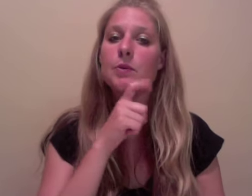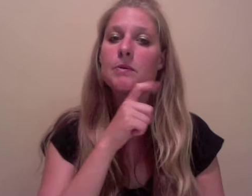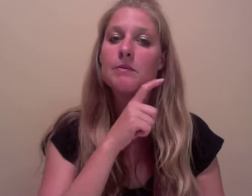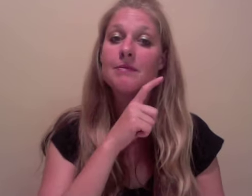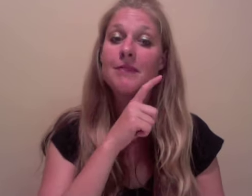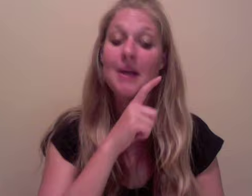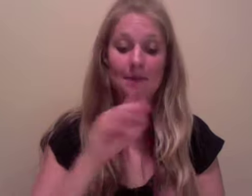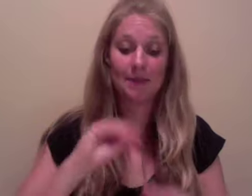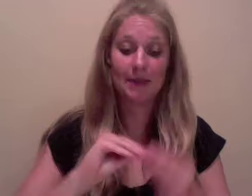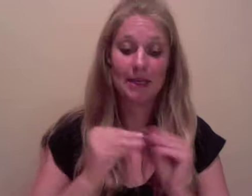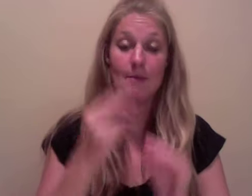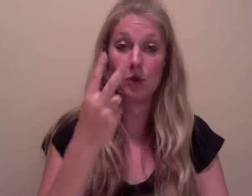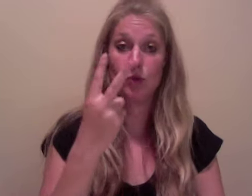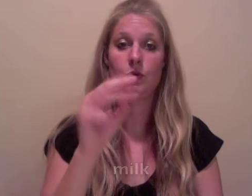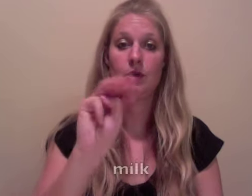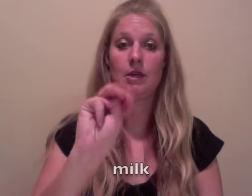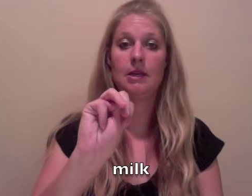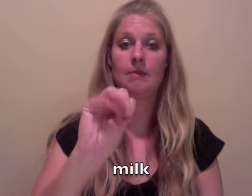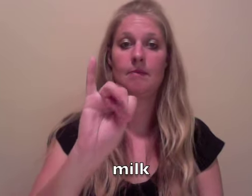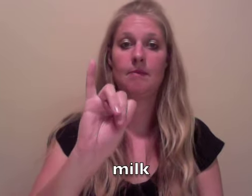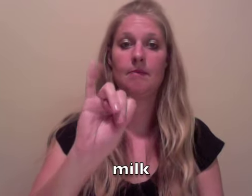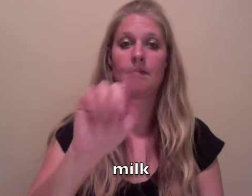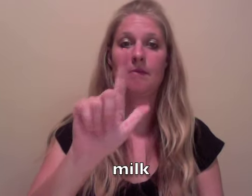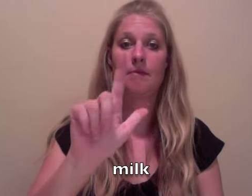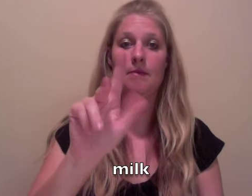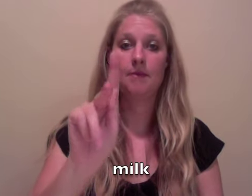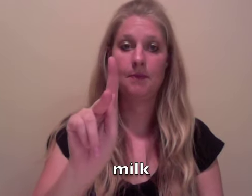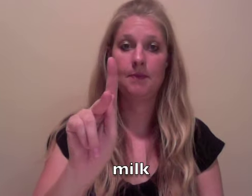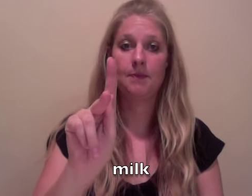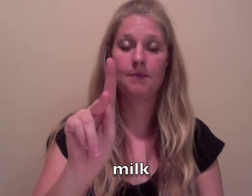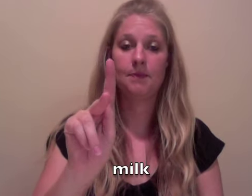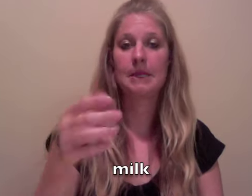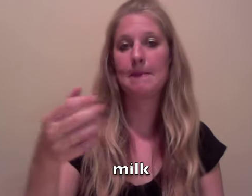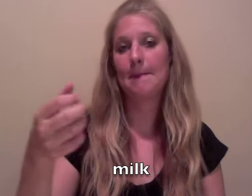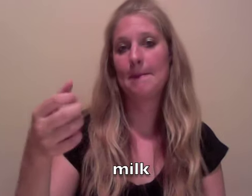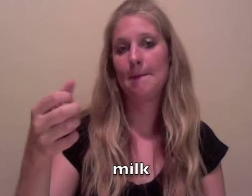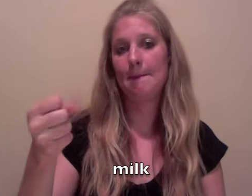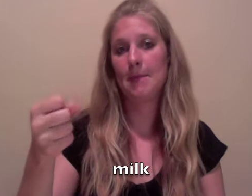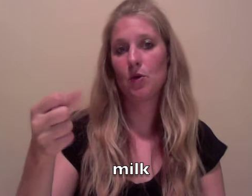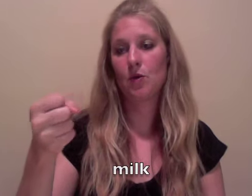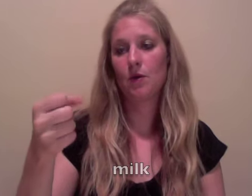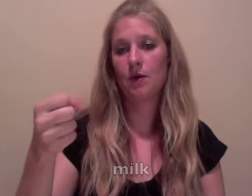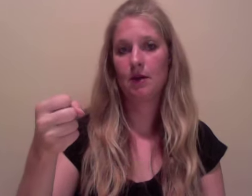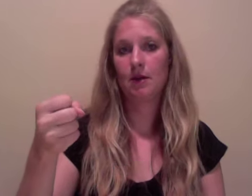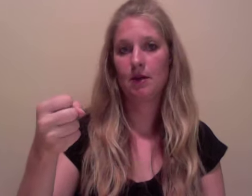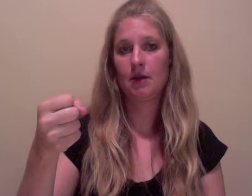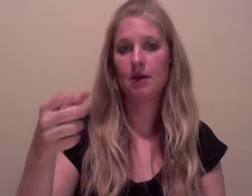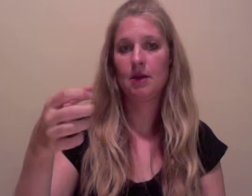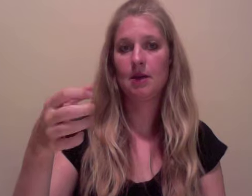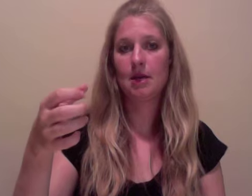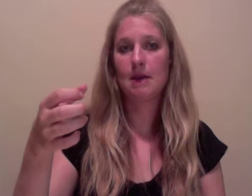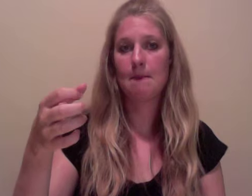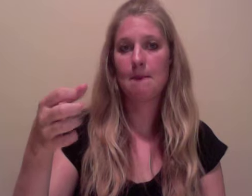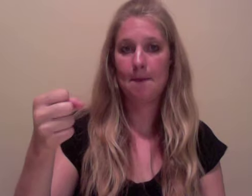Cereal. Number 2, milk. Milk. So you're squeezing your hand 2